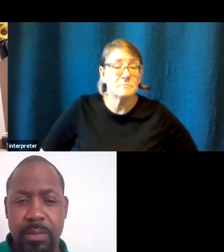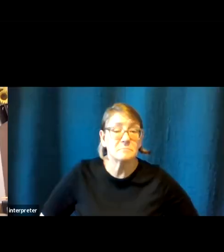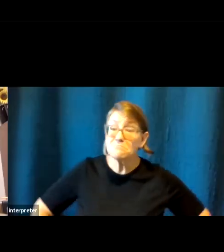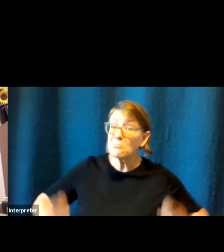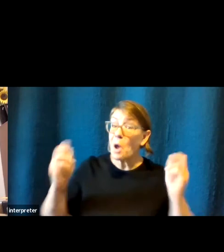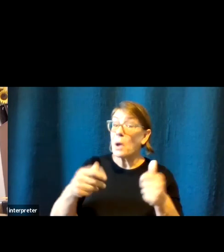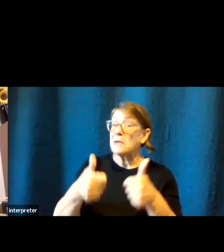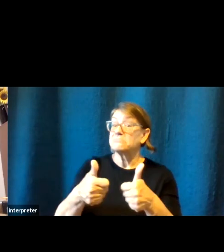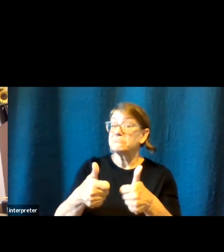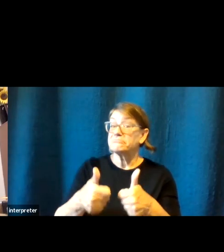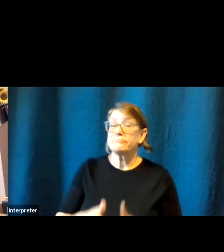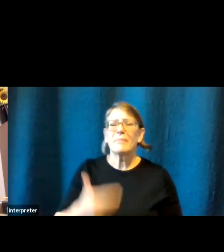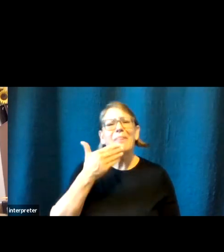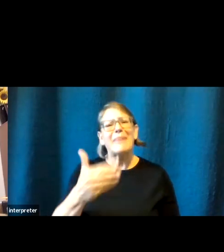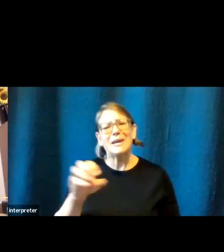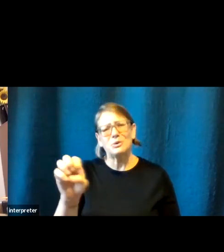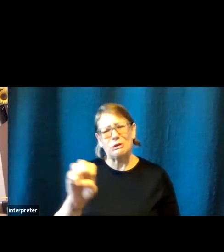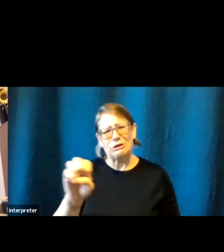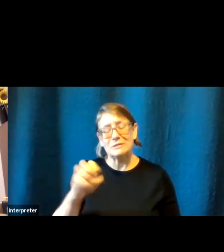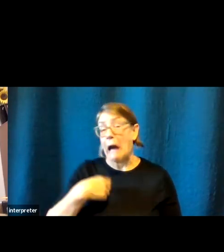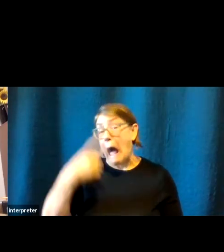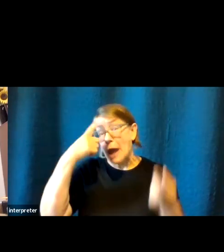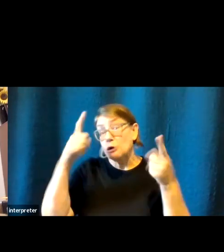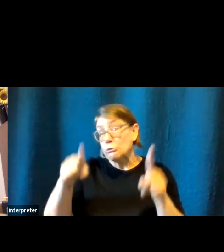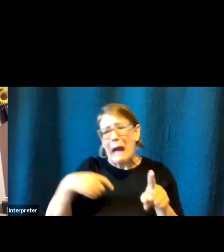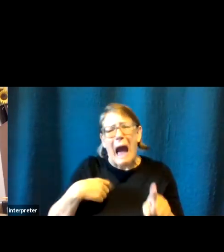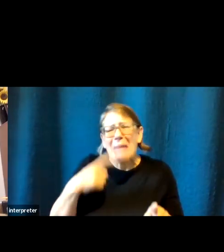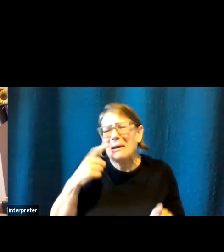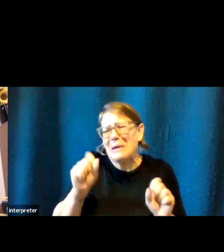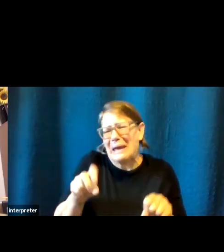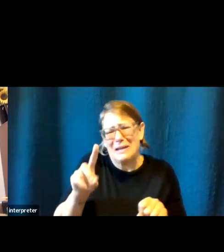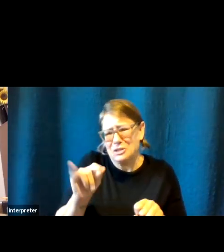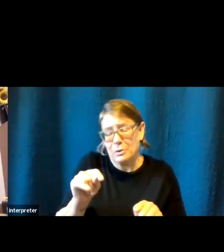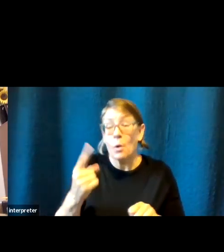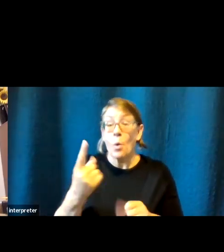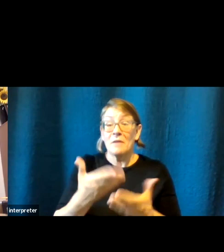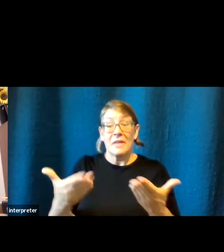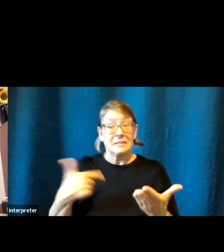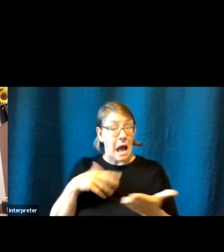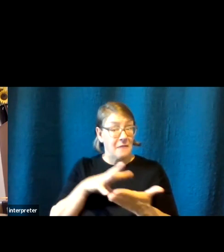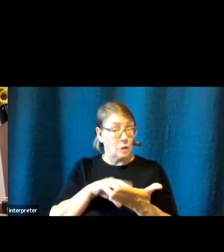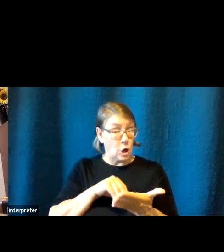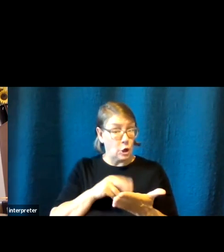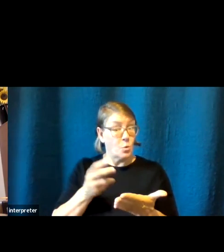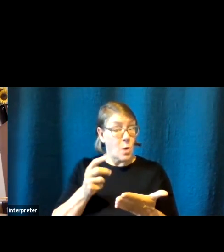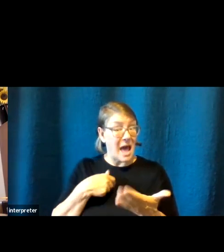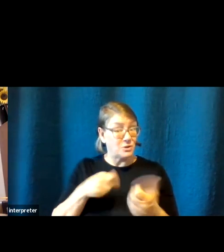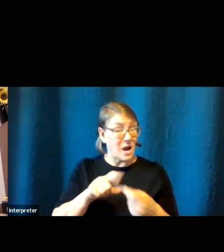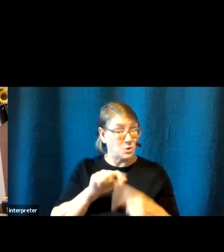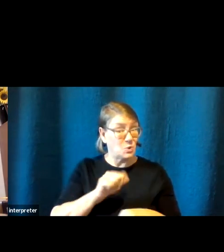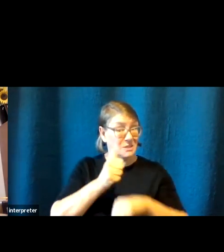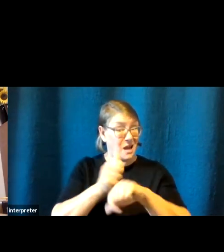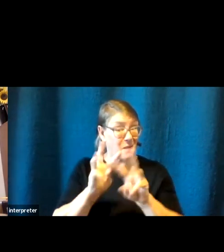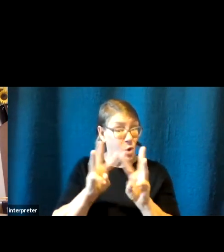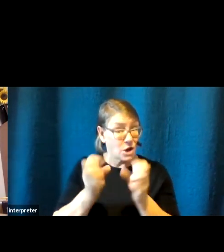Okay. Thank you, Ernest. I agree. I think we can do it too. One of the things I have learned, though, in setting up workshops is